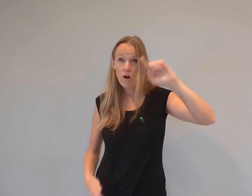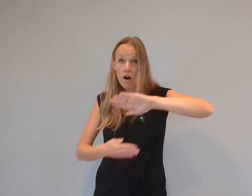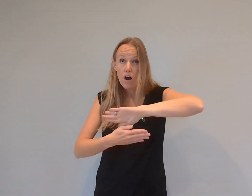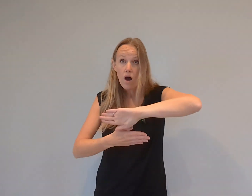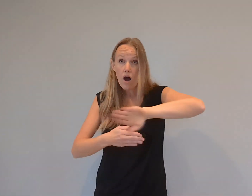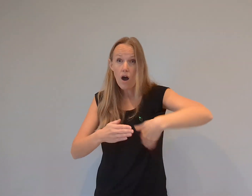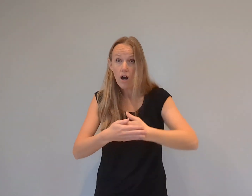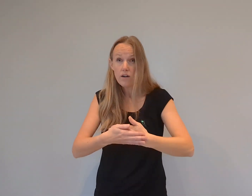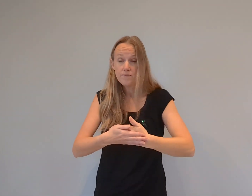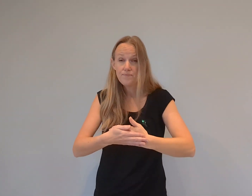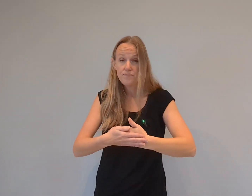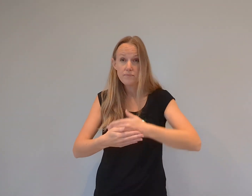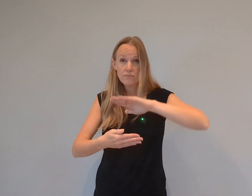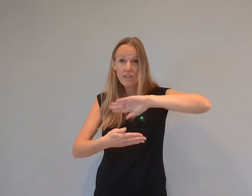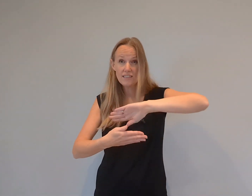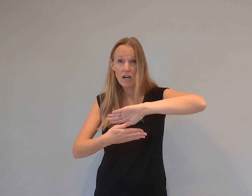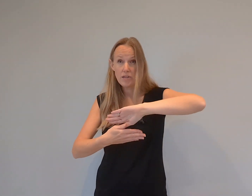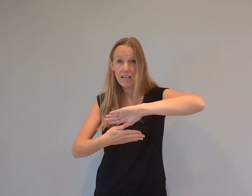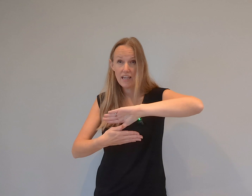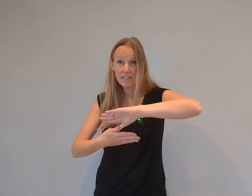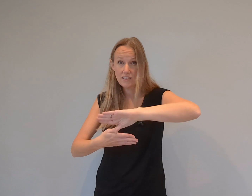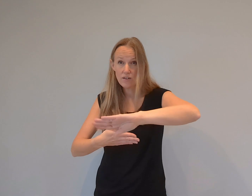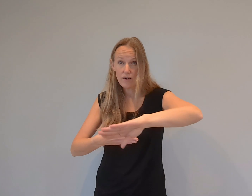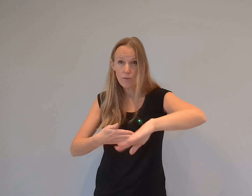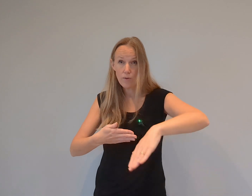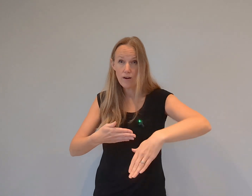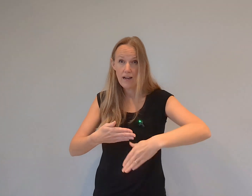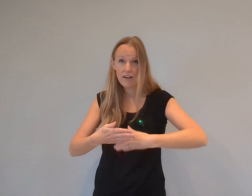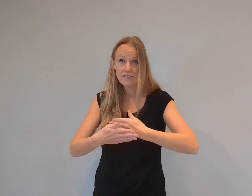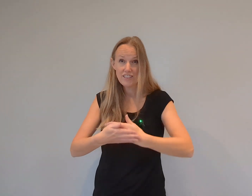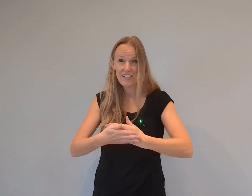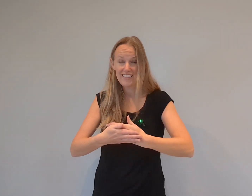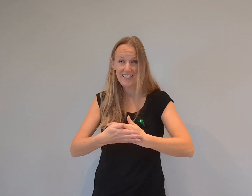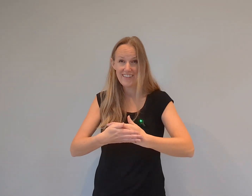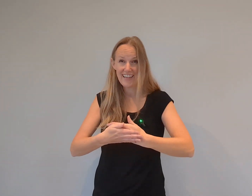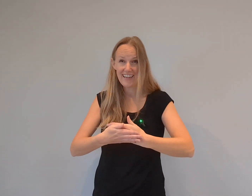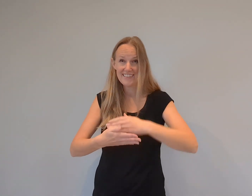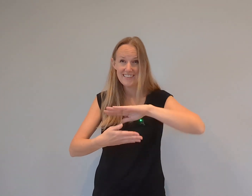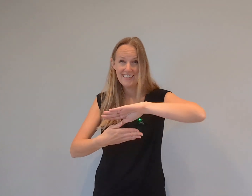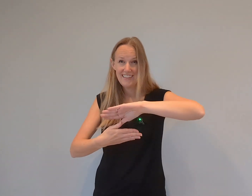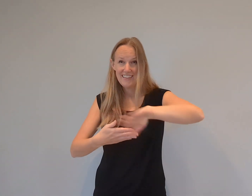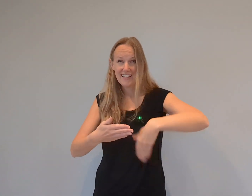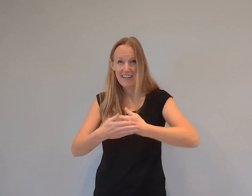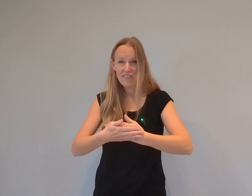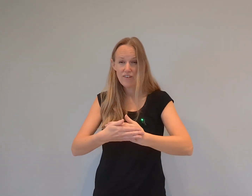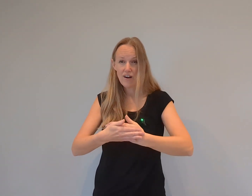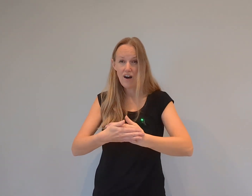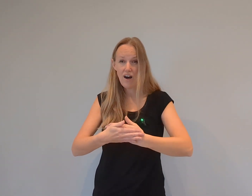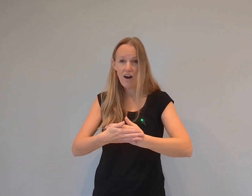For all. Dominant hand going around your non-dominant hand. Okay? For